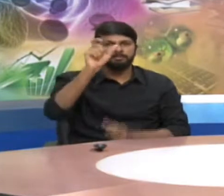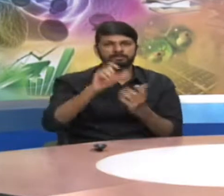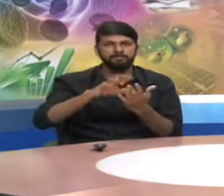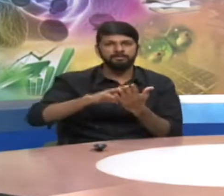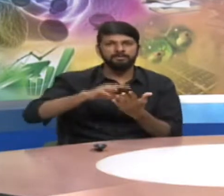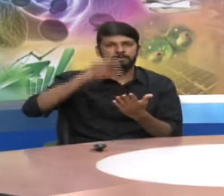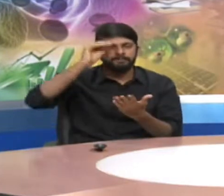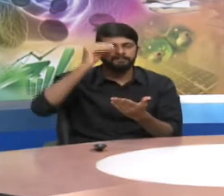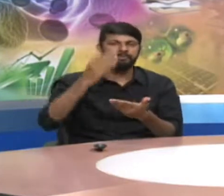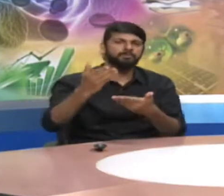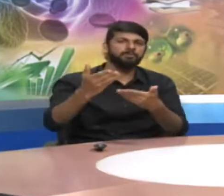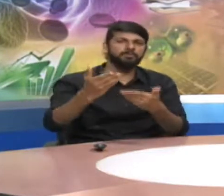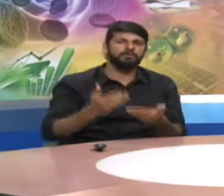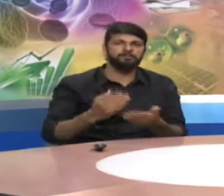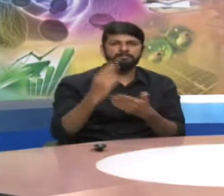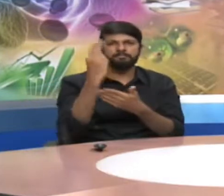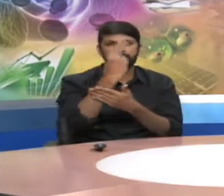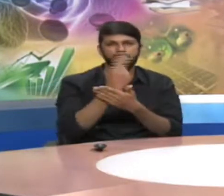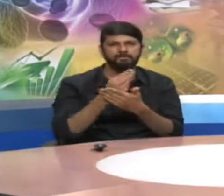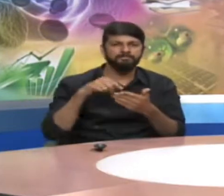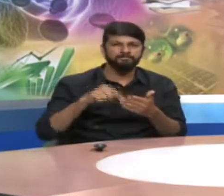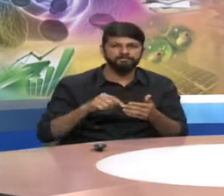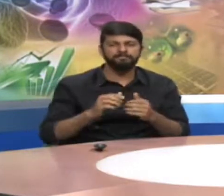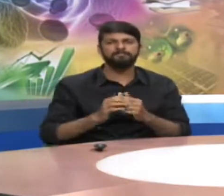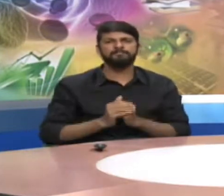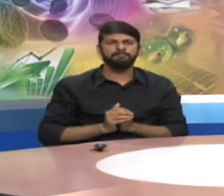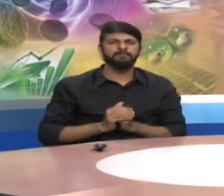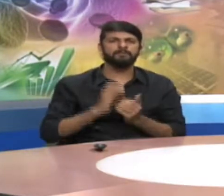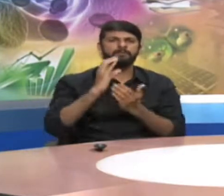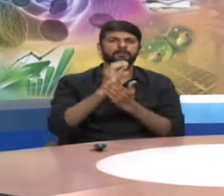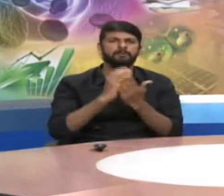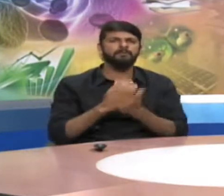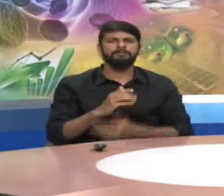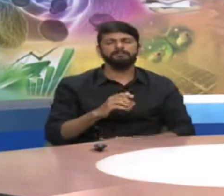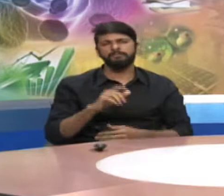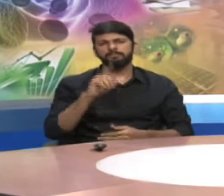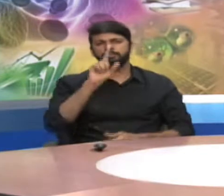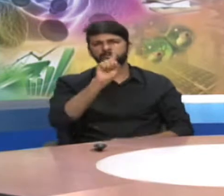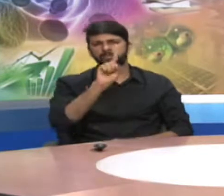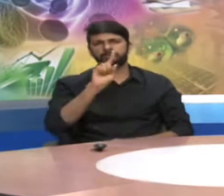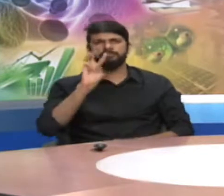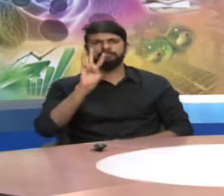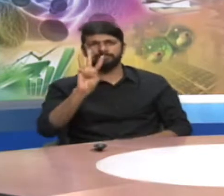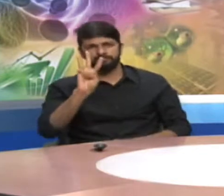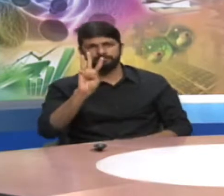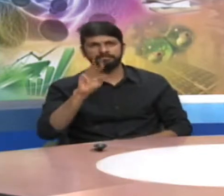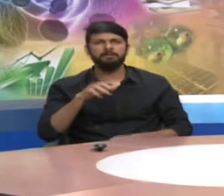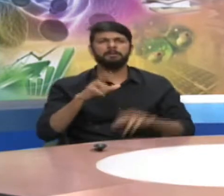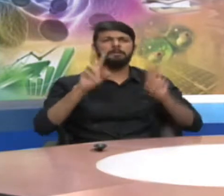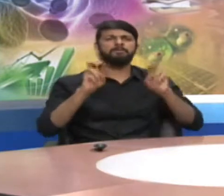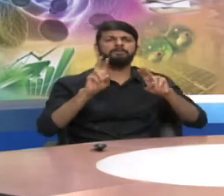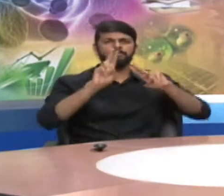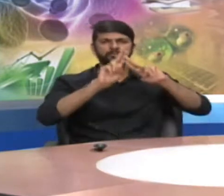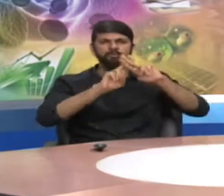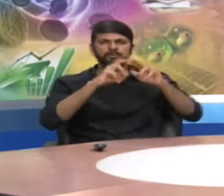Hello everyone, welcome you all to the NIO studio for subject painting. This is lesson